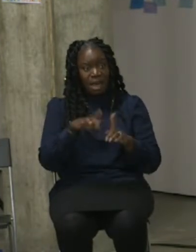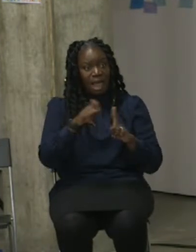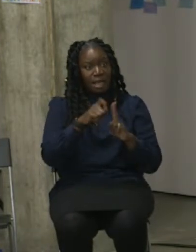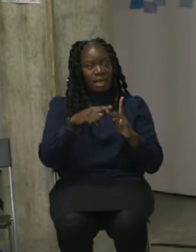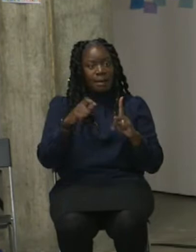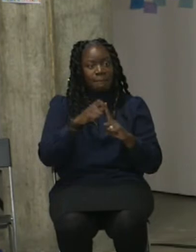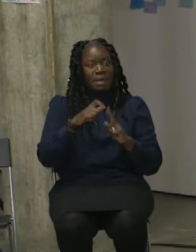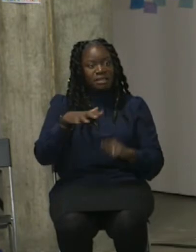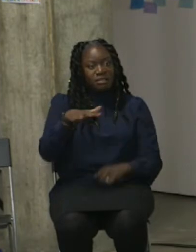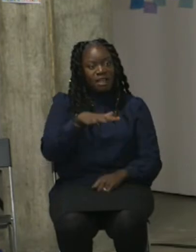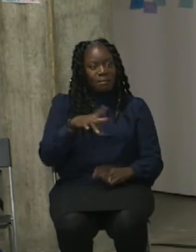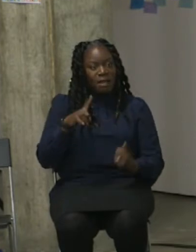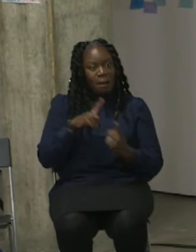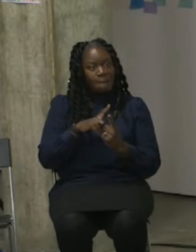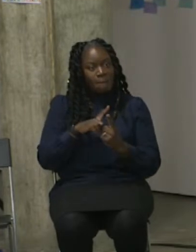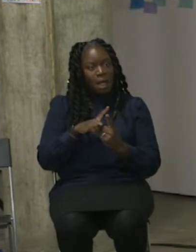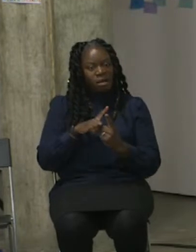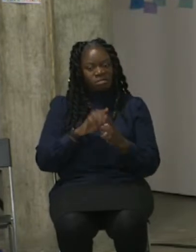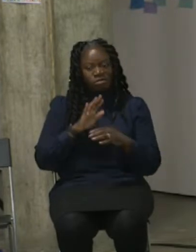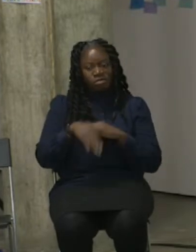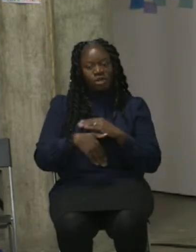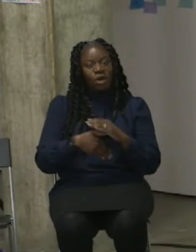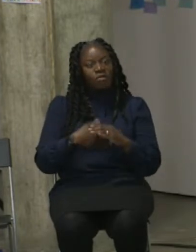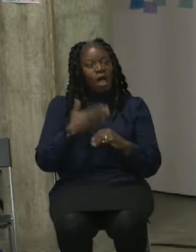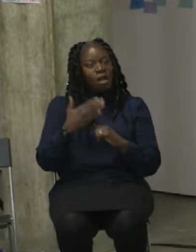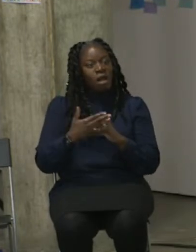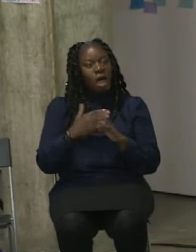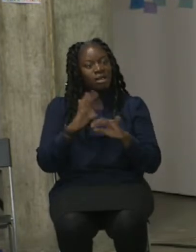over the last decade now.